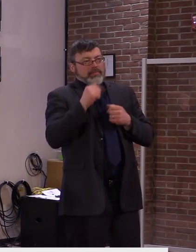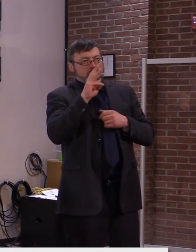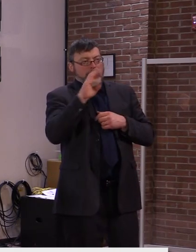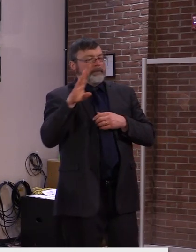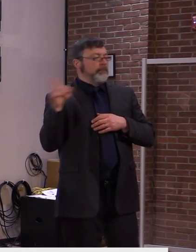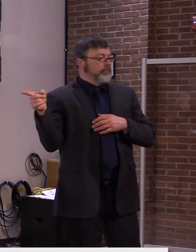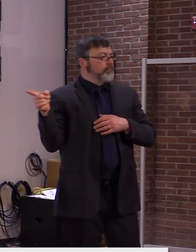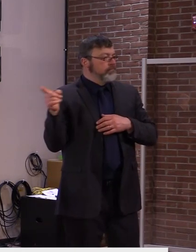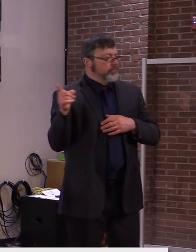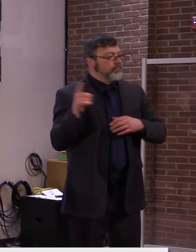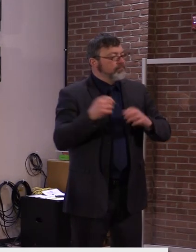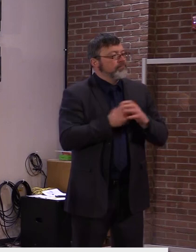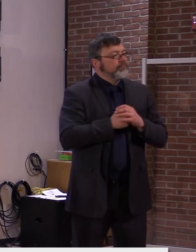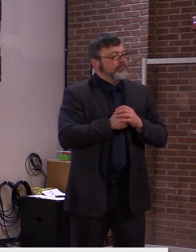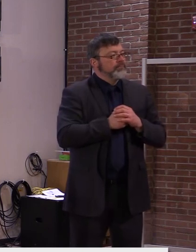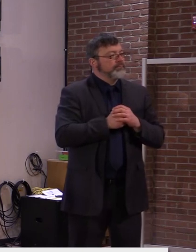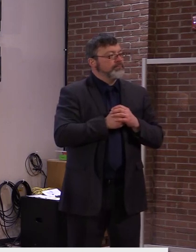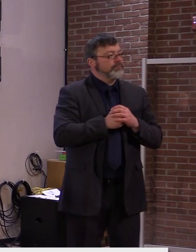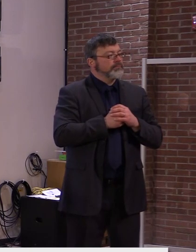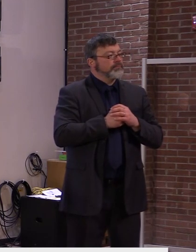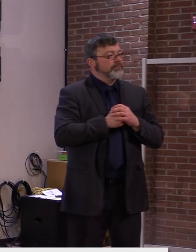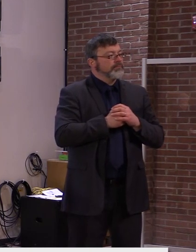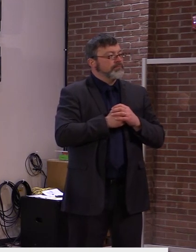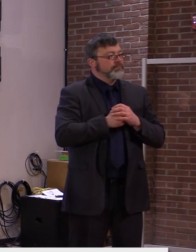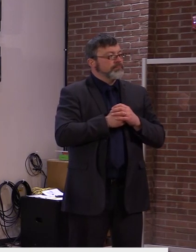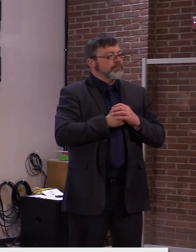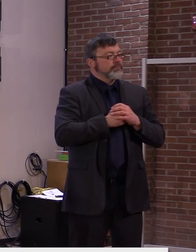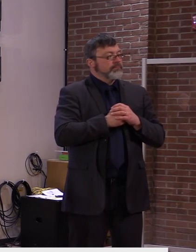for priority vaccinations, with approximately